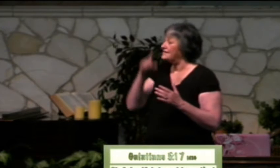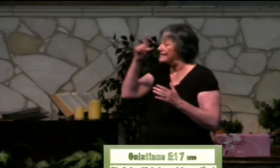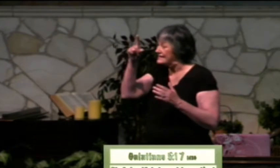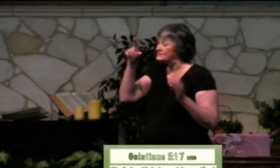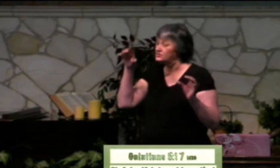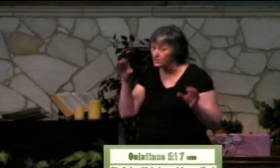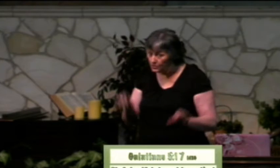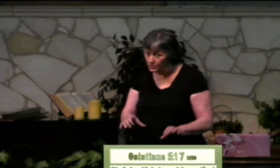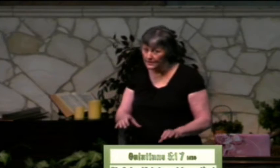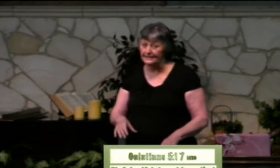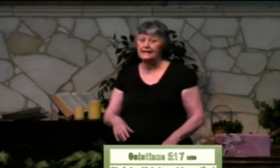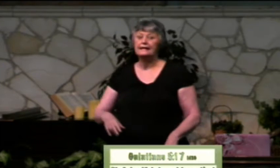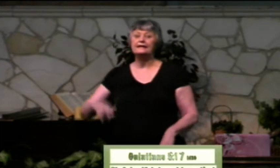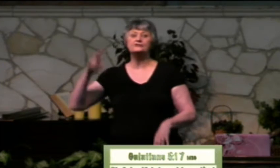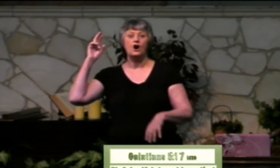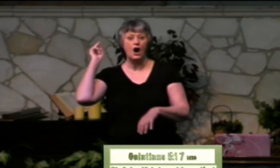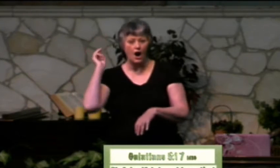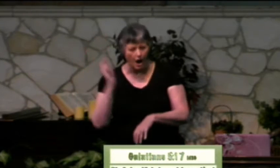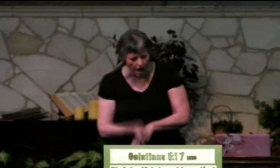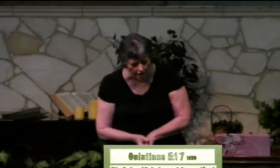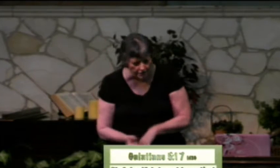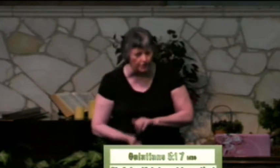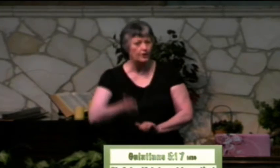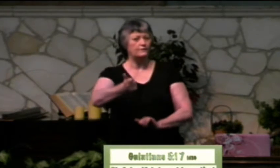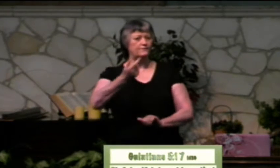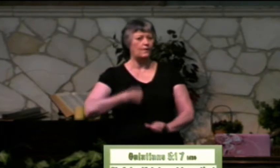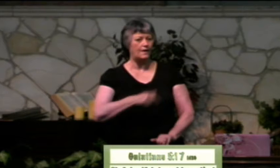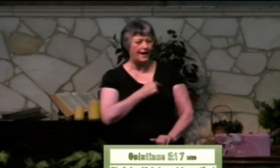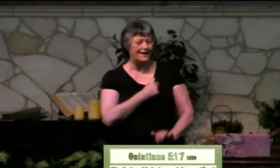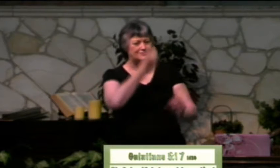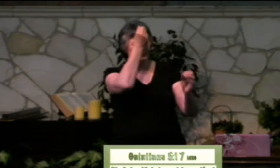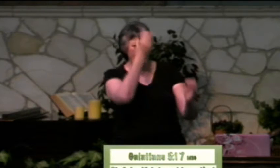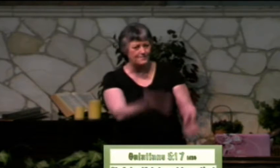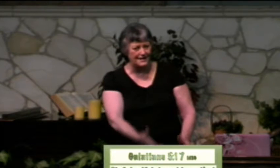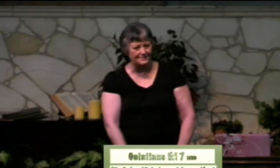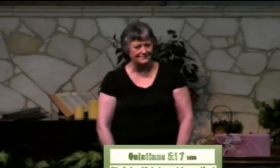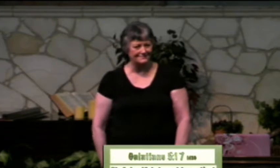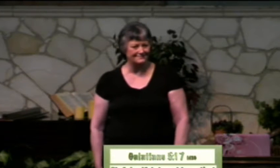he's doing, it's harder for us to obey.